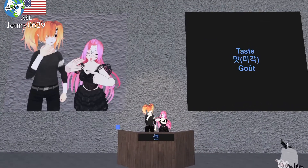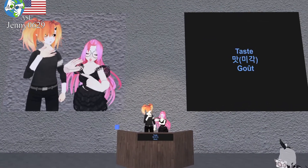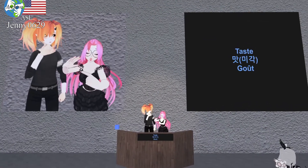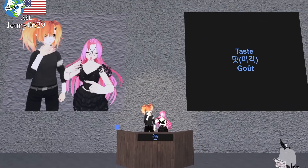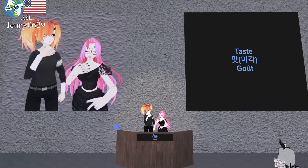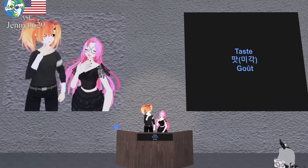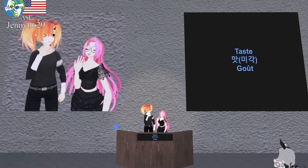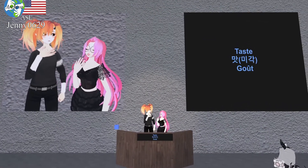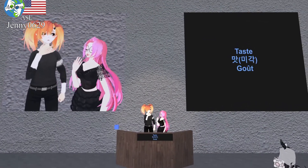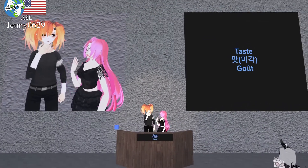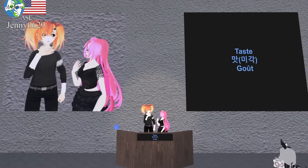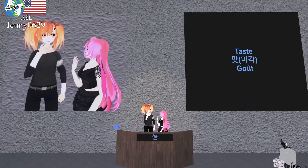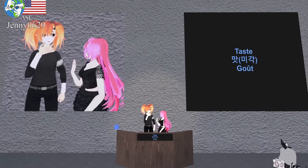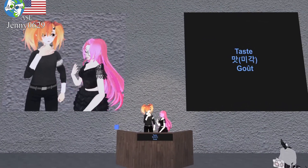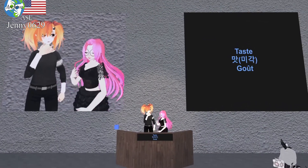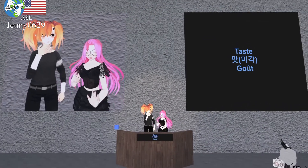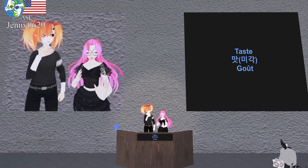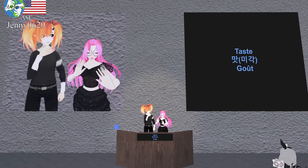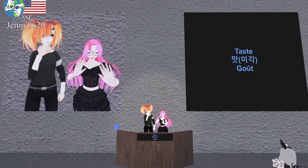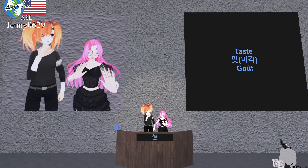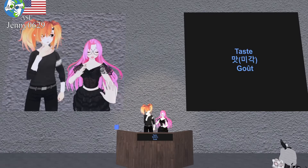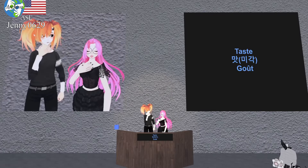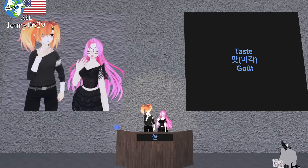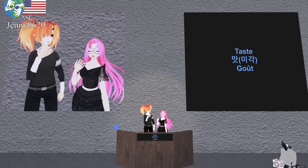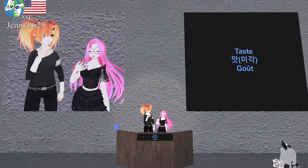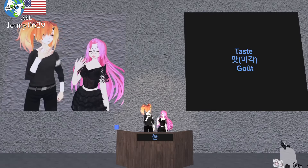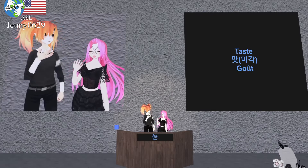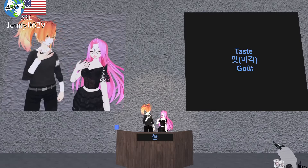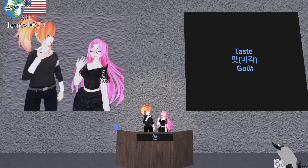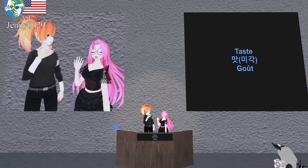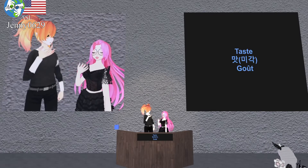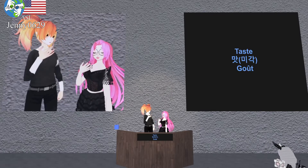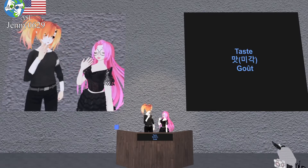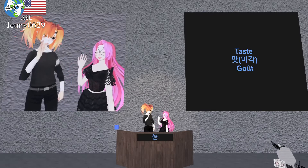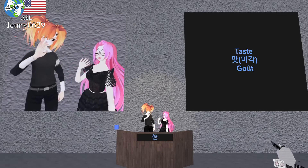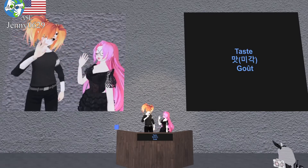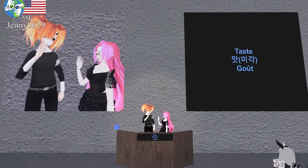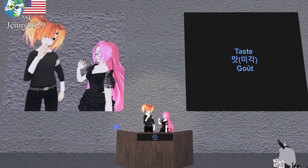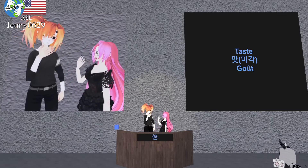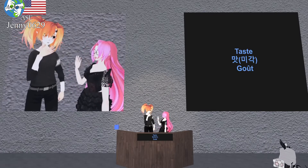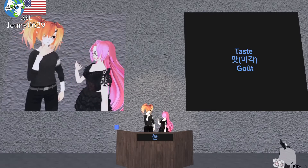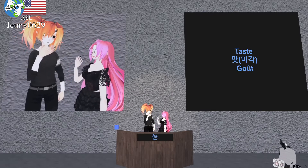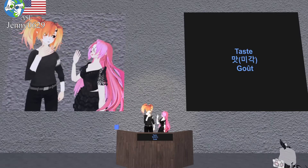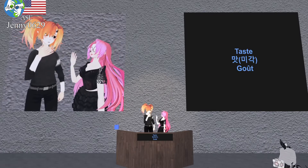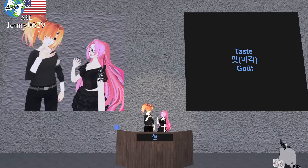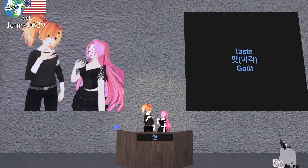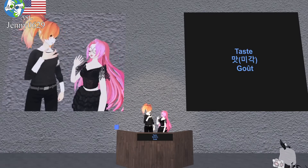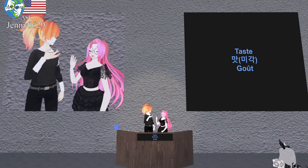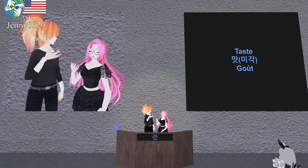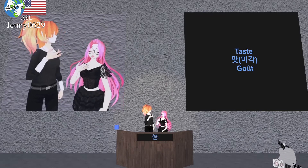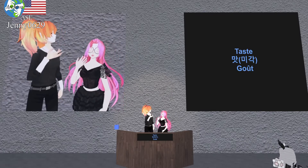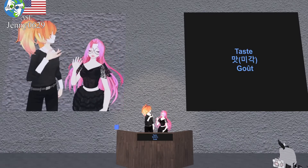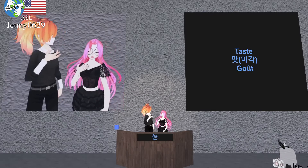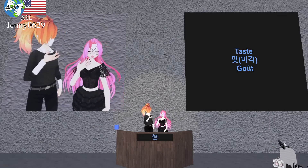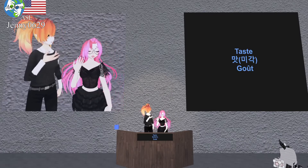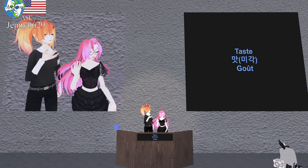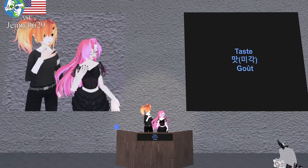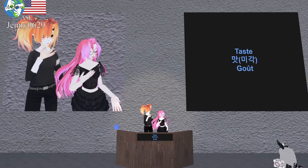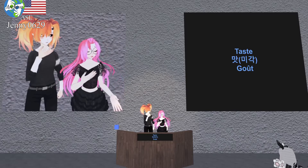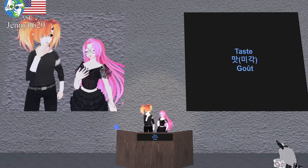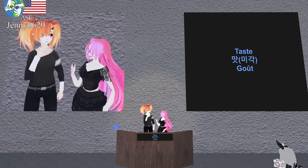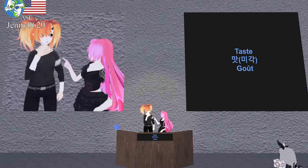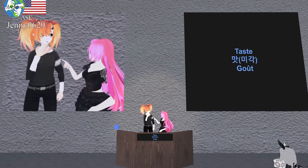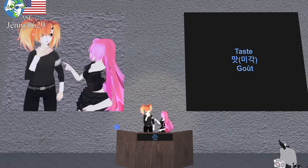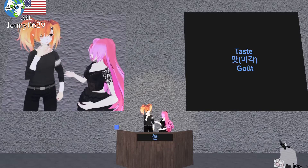Like I indicate it and then do that. But yeah, you want to make sure you're indicating it, because this is smell. Just with an open hand, looks like you're taking